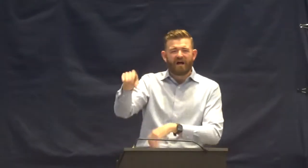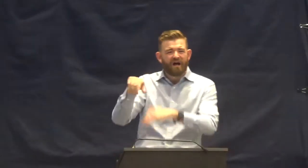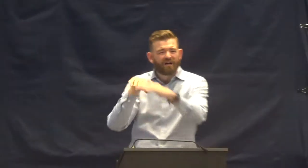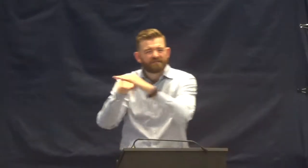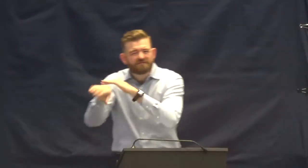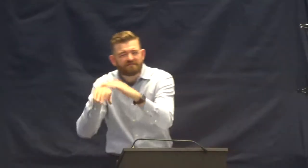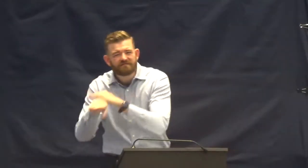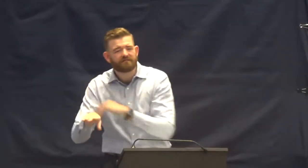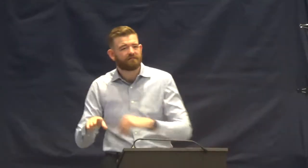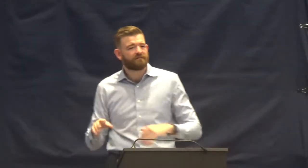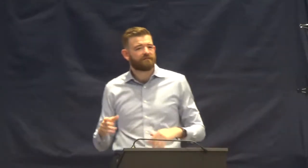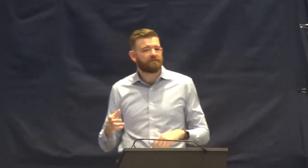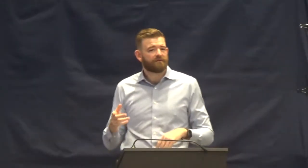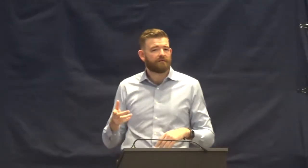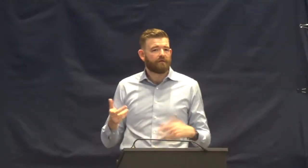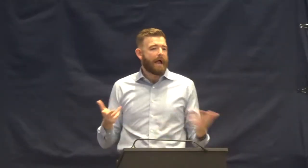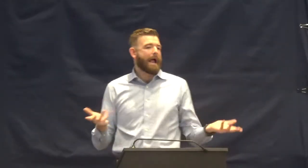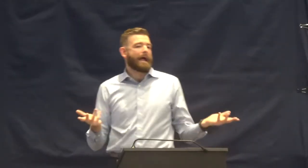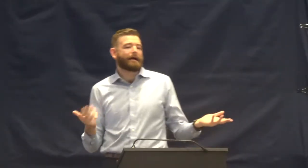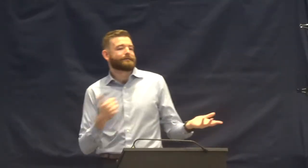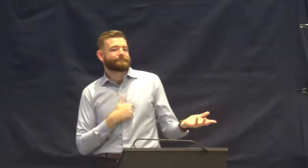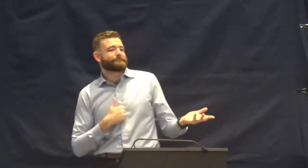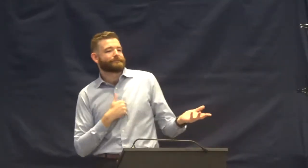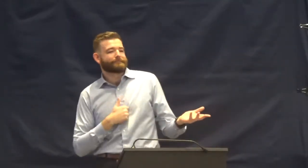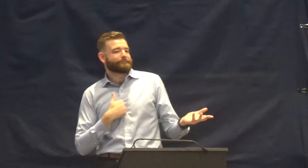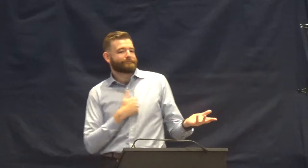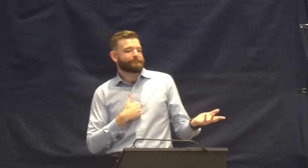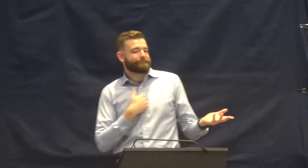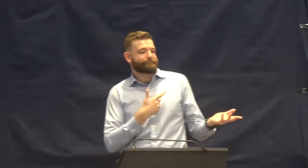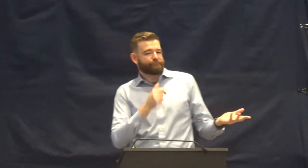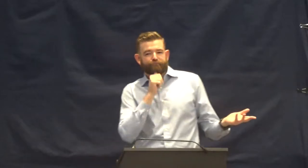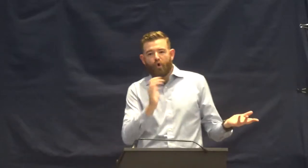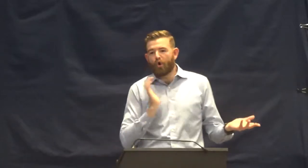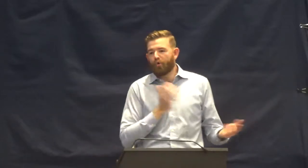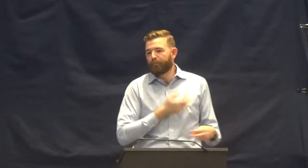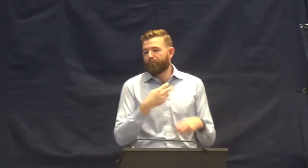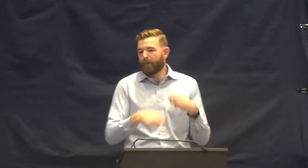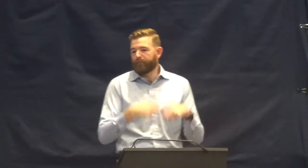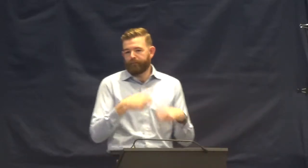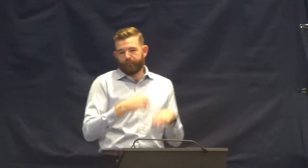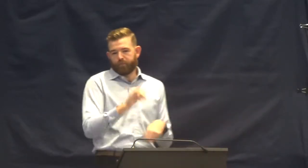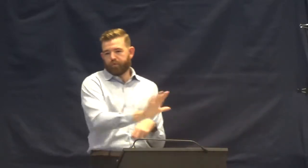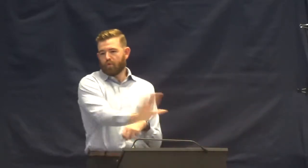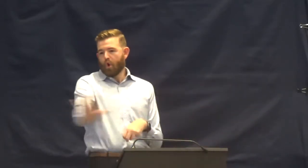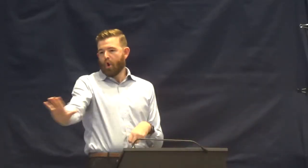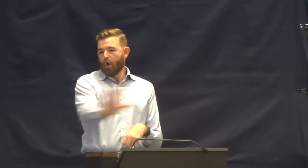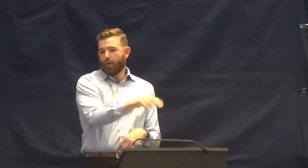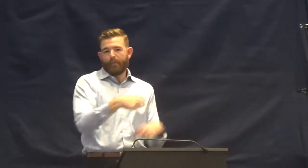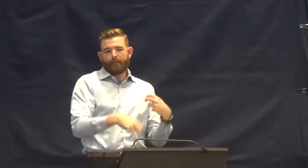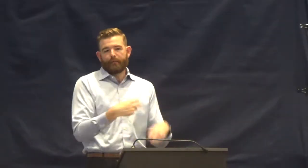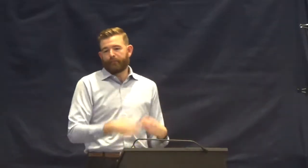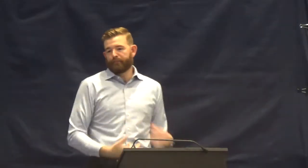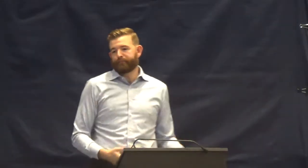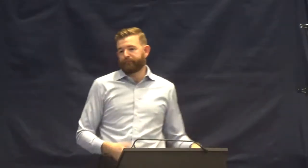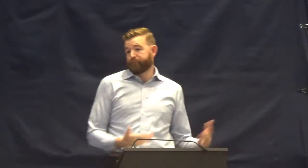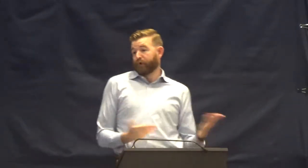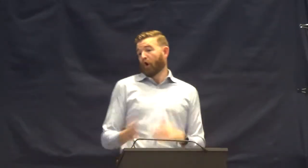captioning. We just need access. And the public at large says, well, sorry, it's not our problem, it's y'all's